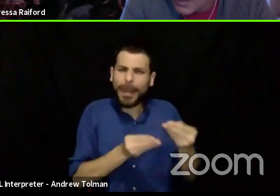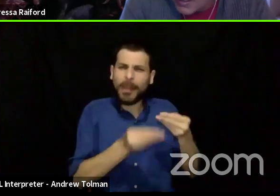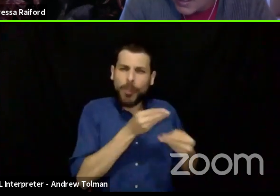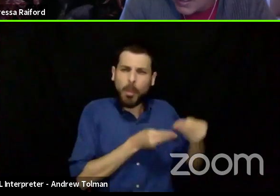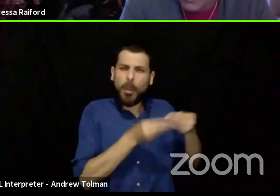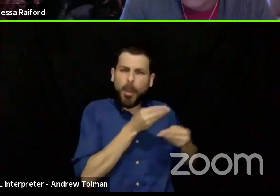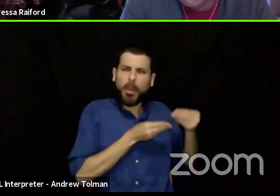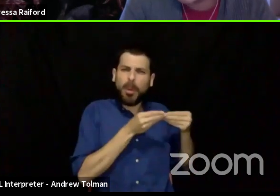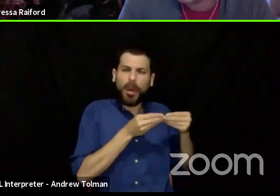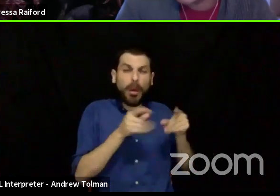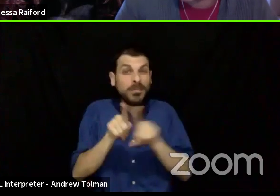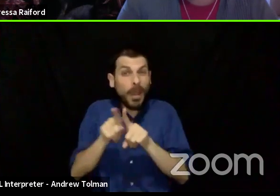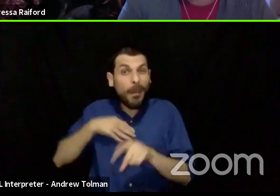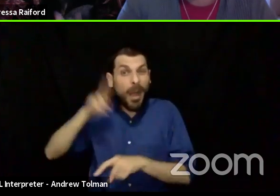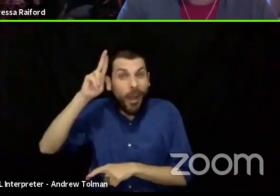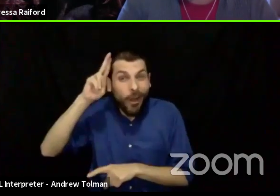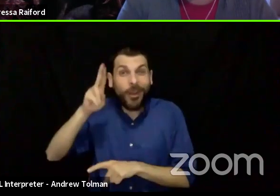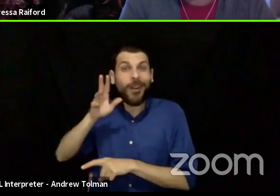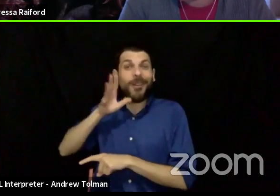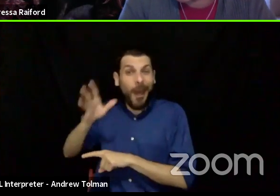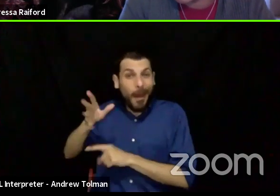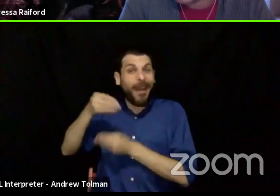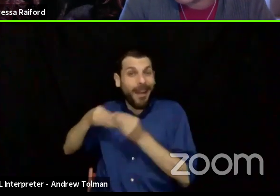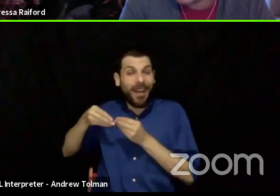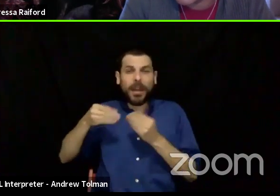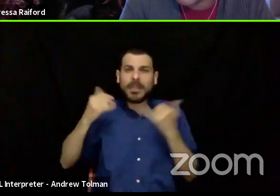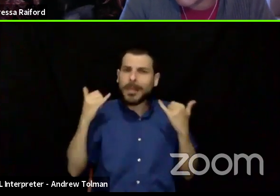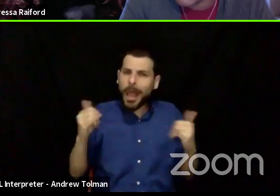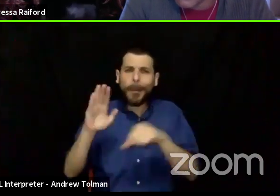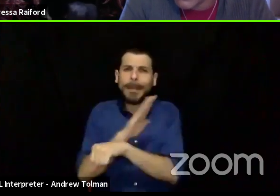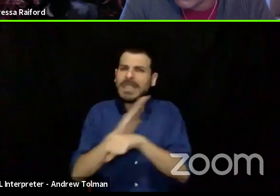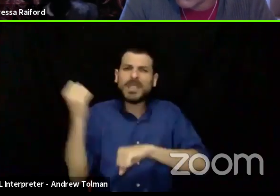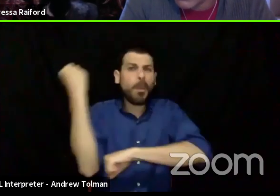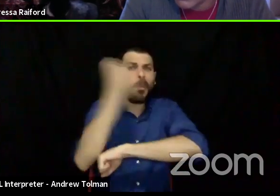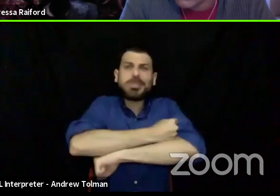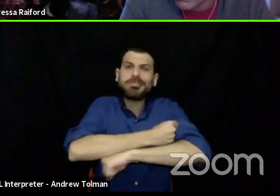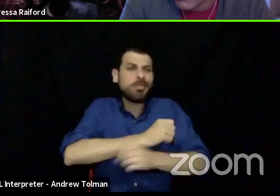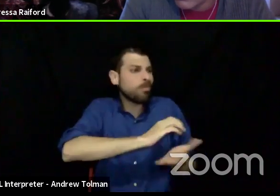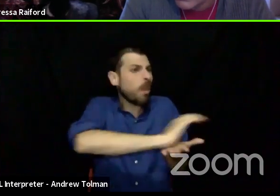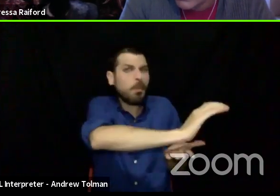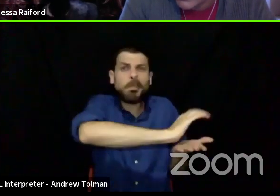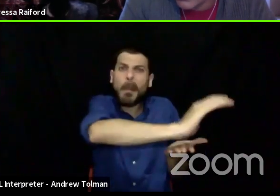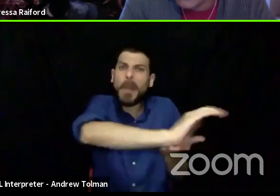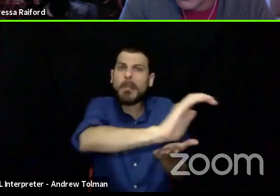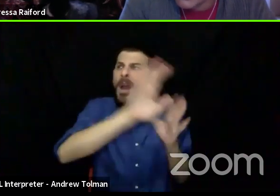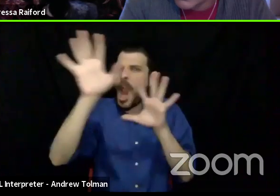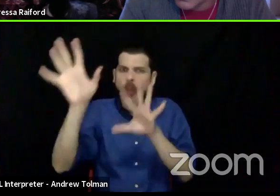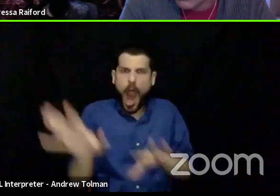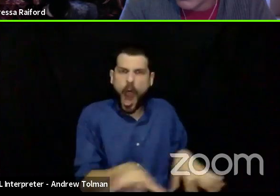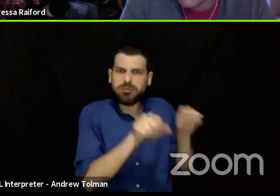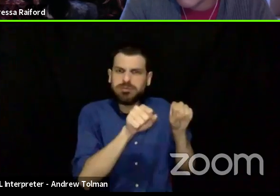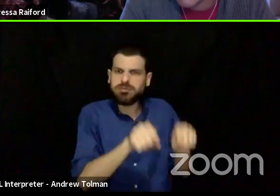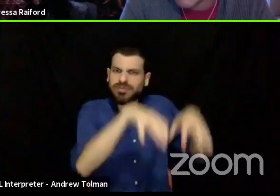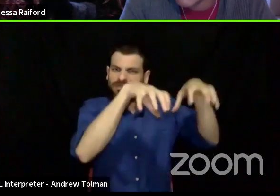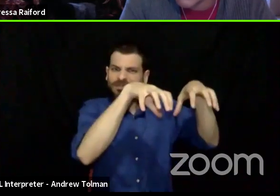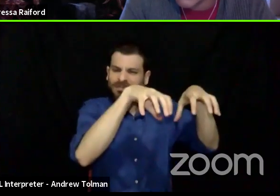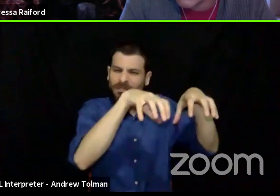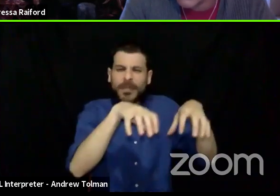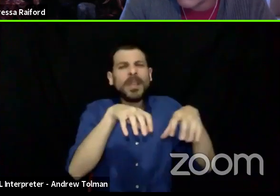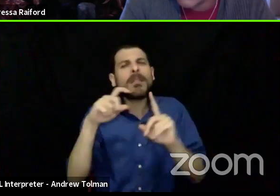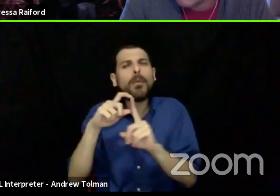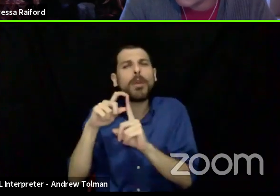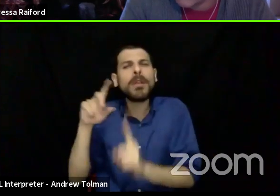work, businesses that we had that are no longer there, that the displacement was real. And I think that whatever investment